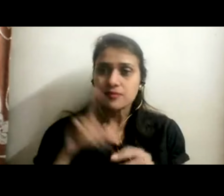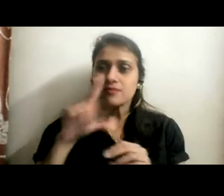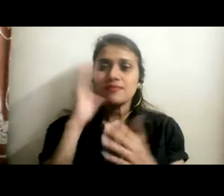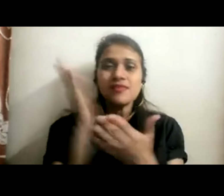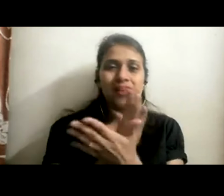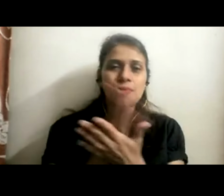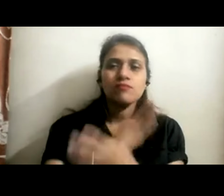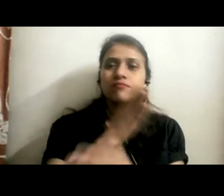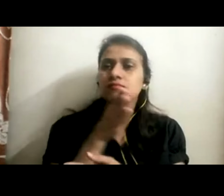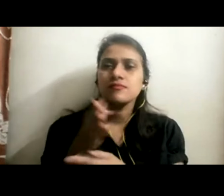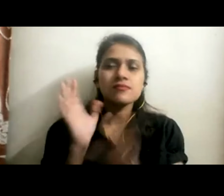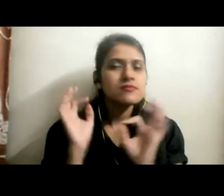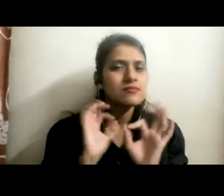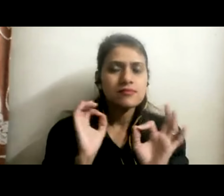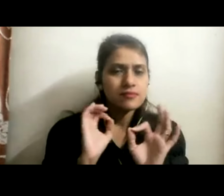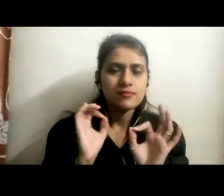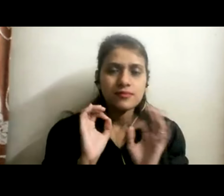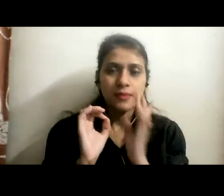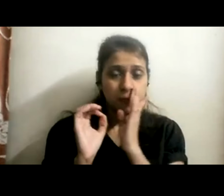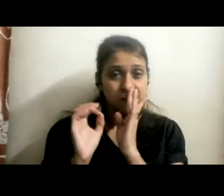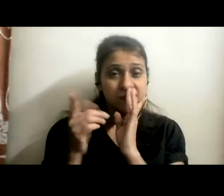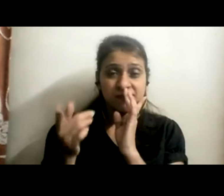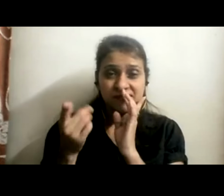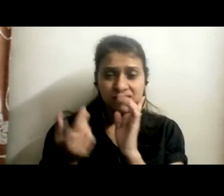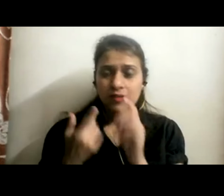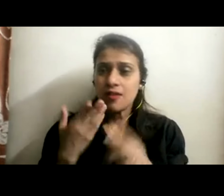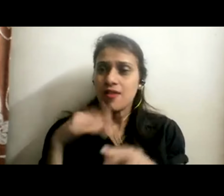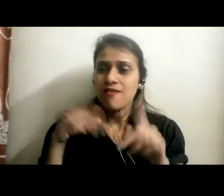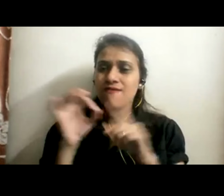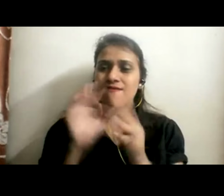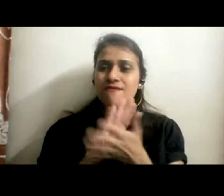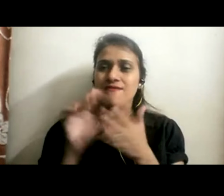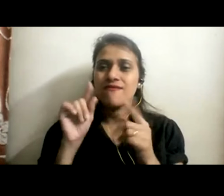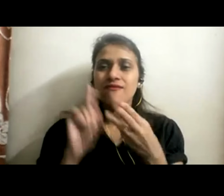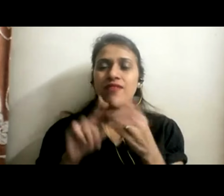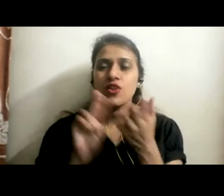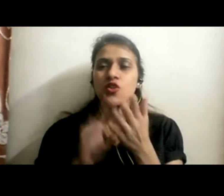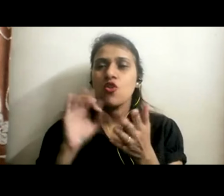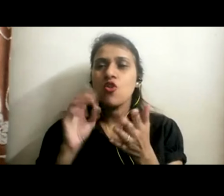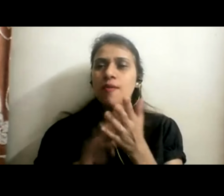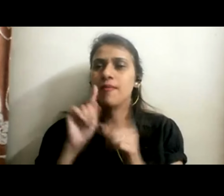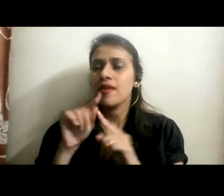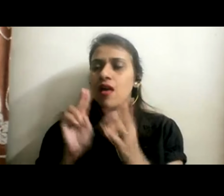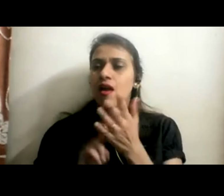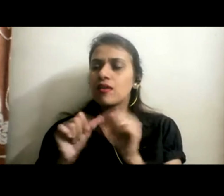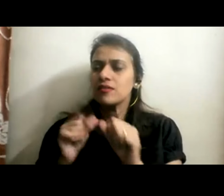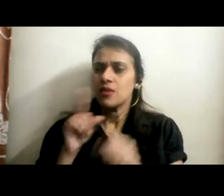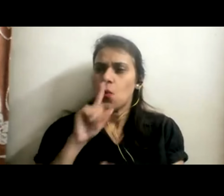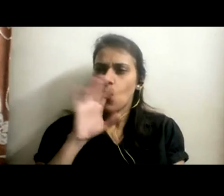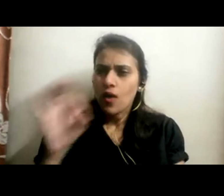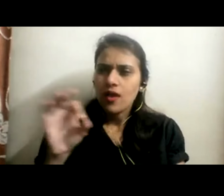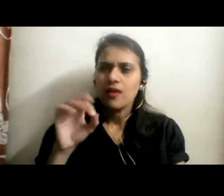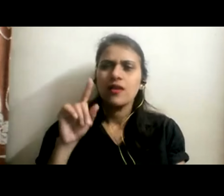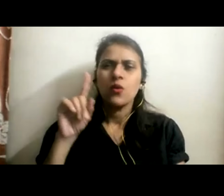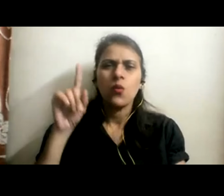study, but is interested in the phenomena, and I go to the library maybe every day or once a day and take around and see